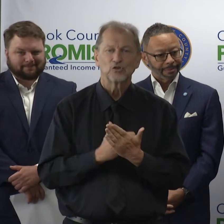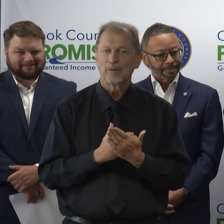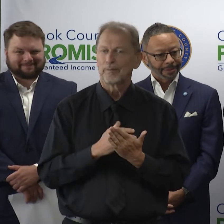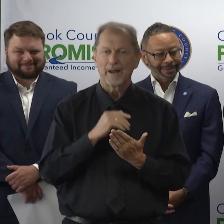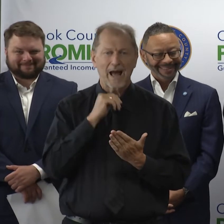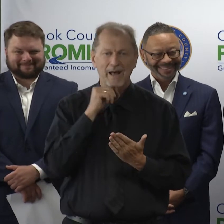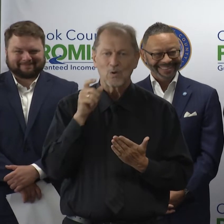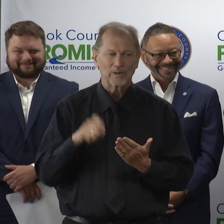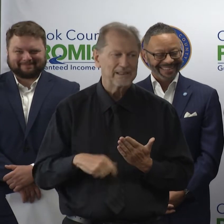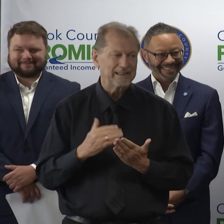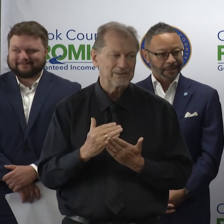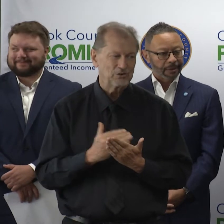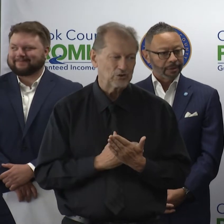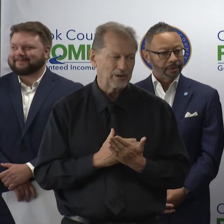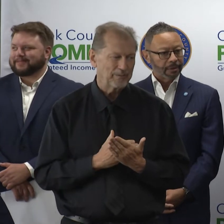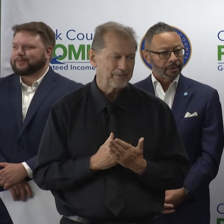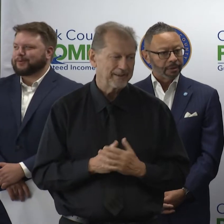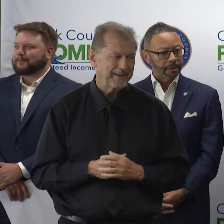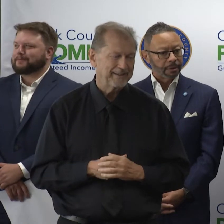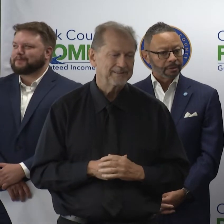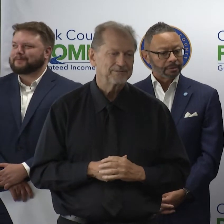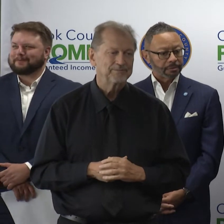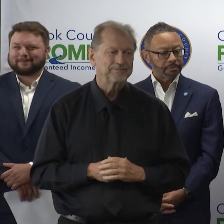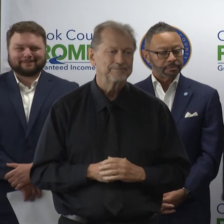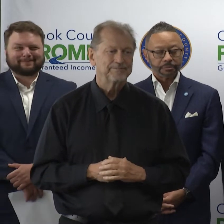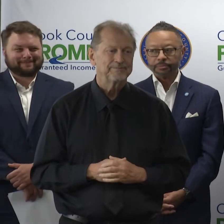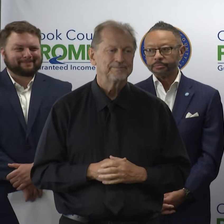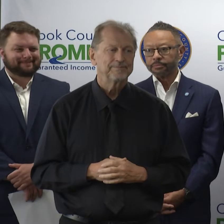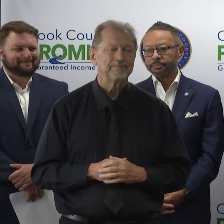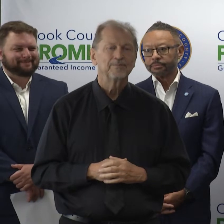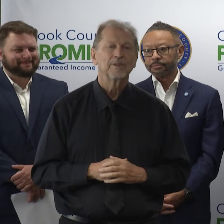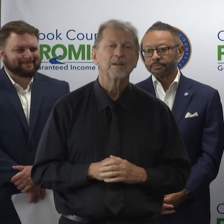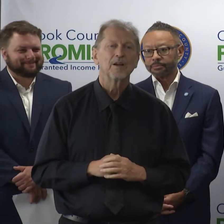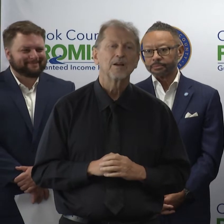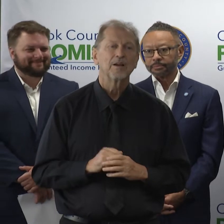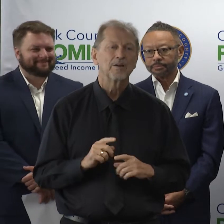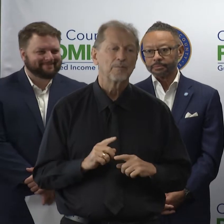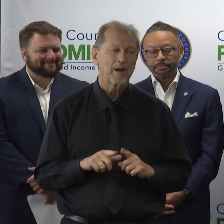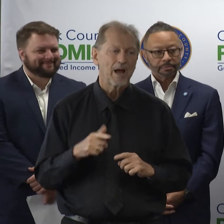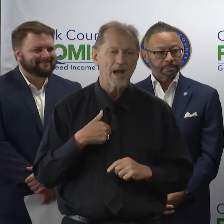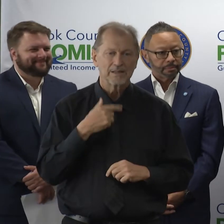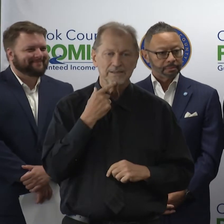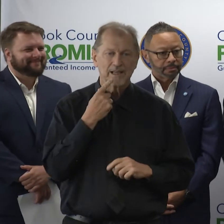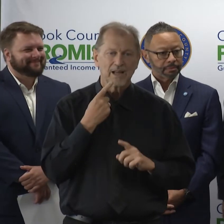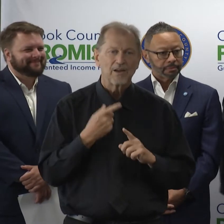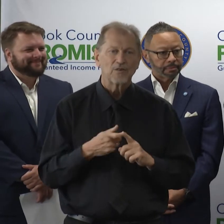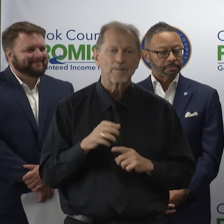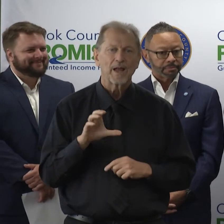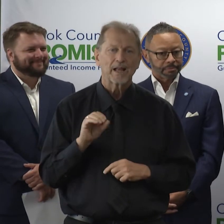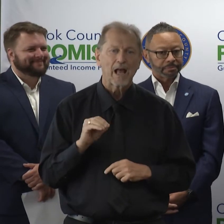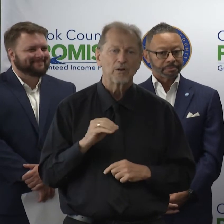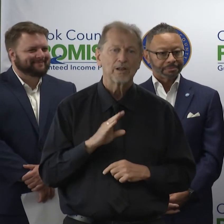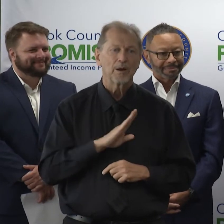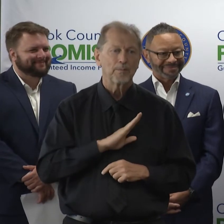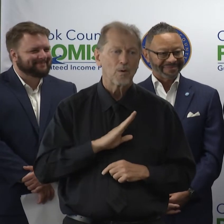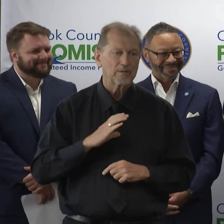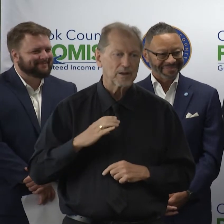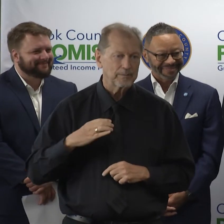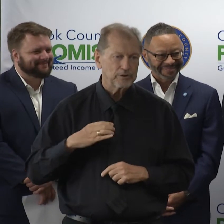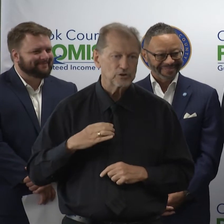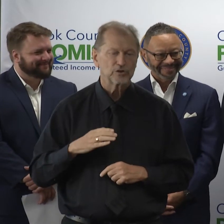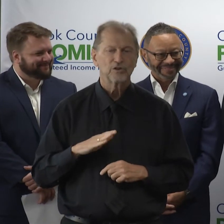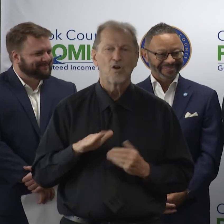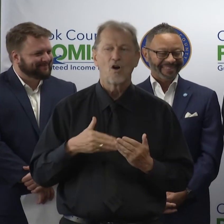don't do very well, so you're going to hear it from me. On behalf of the County Board Commissioners, and all of them